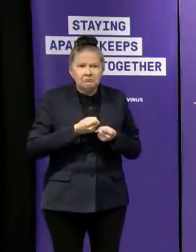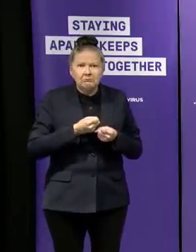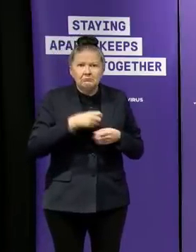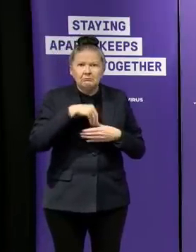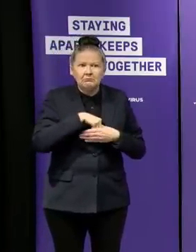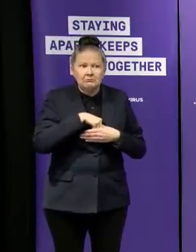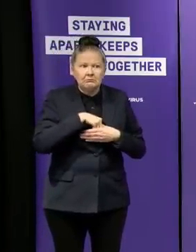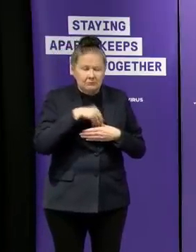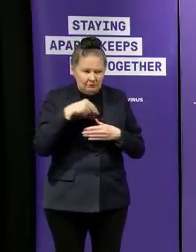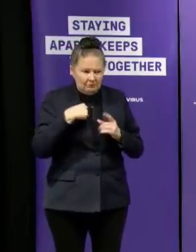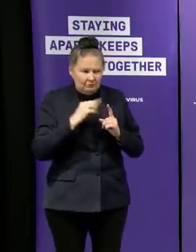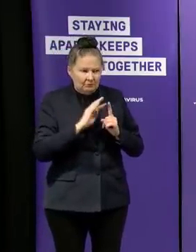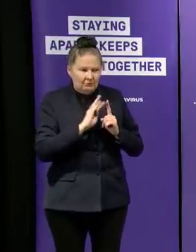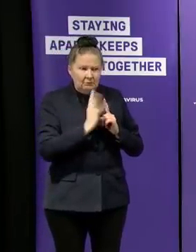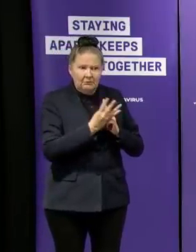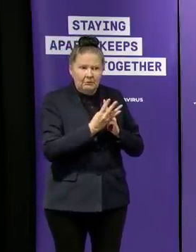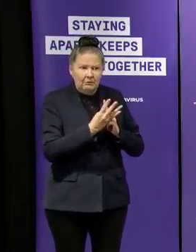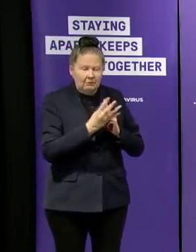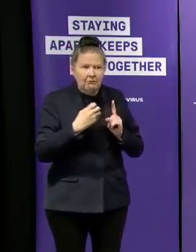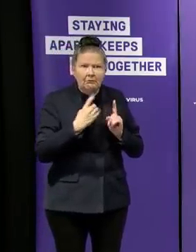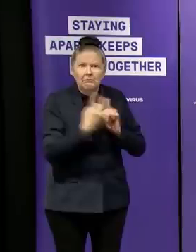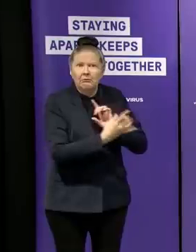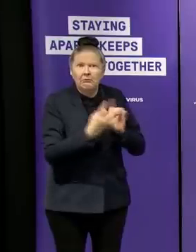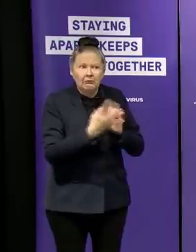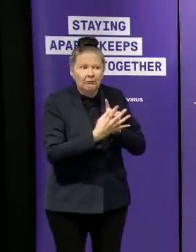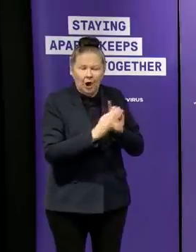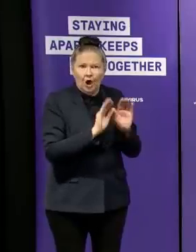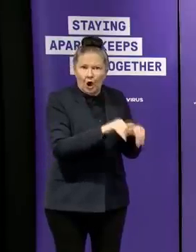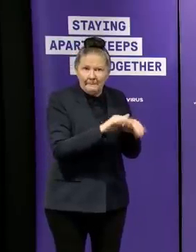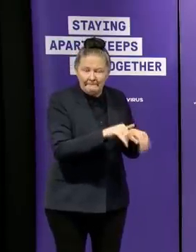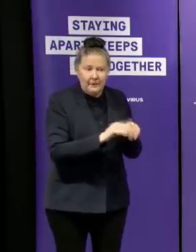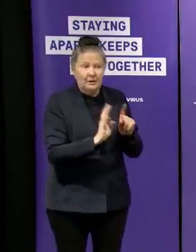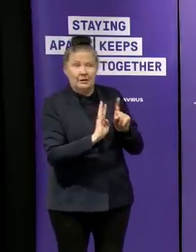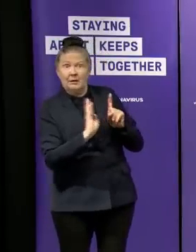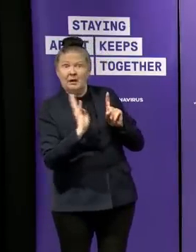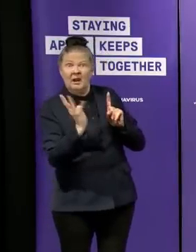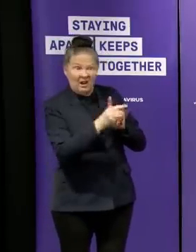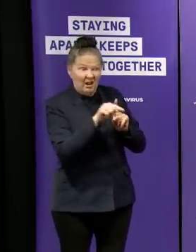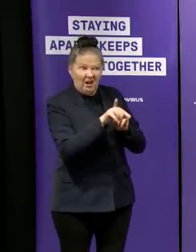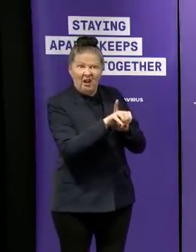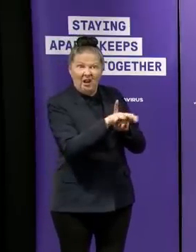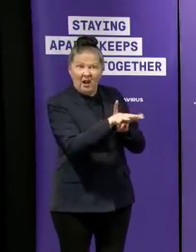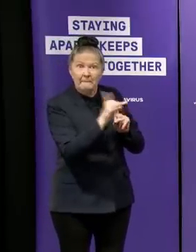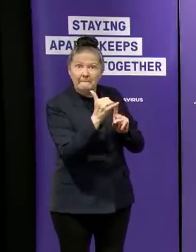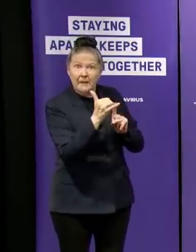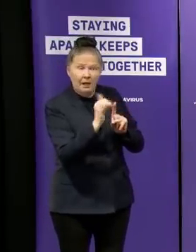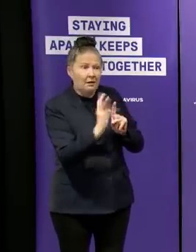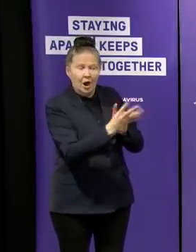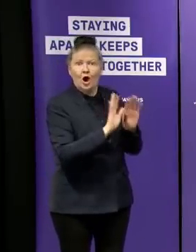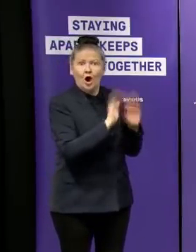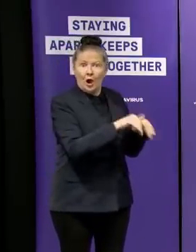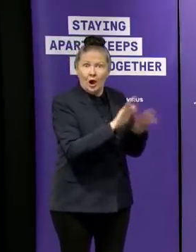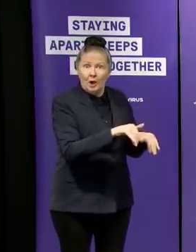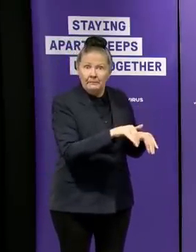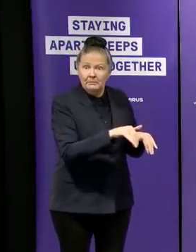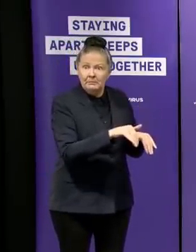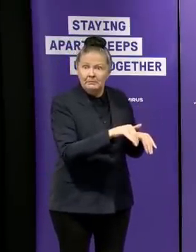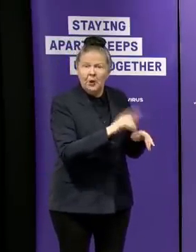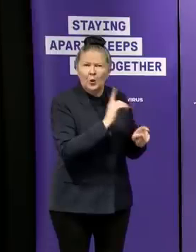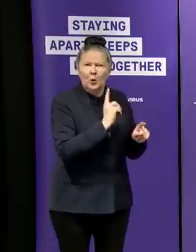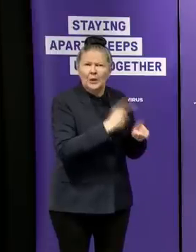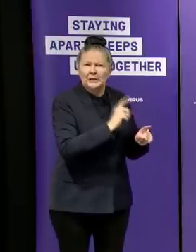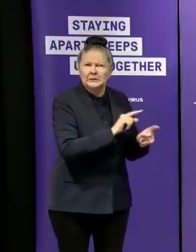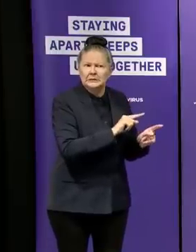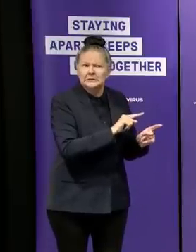contacts' to stay at home for a period of time, at least until we get that day 3 test or testing in the early